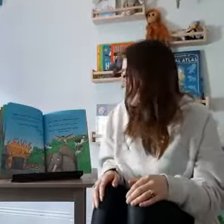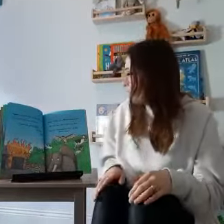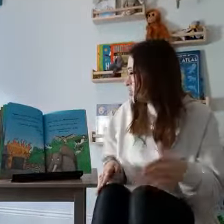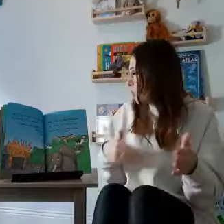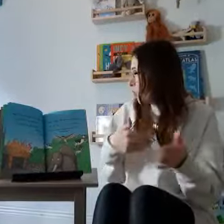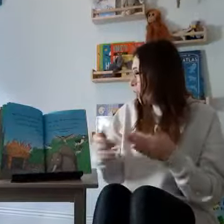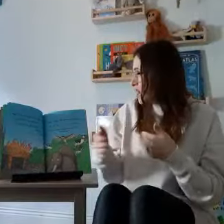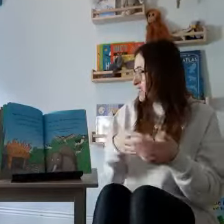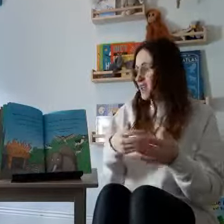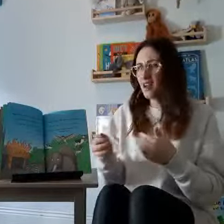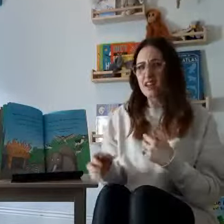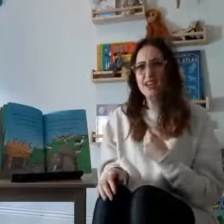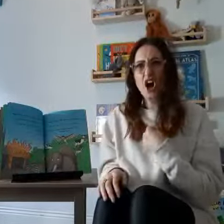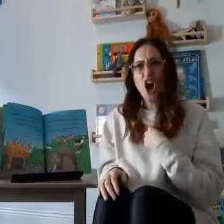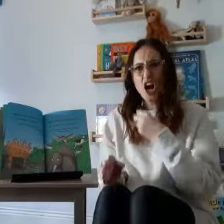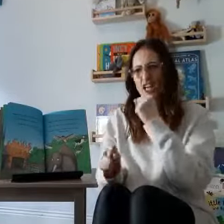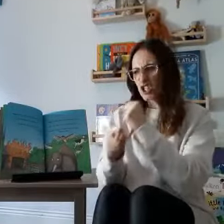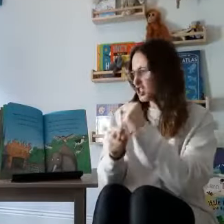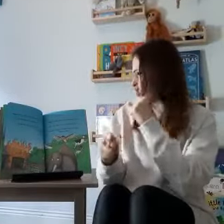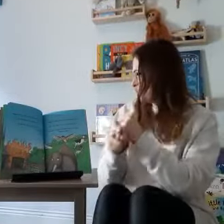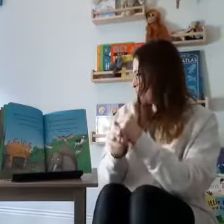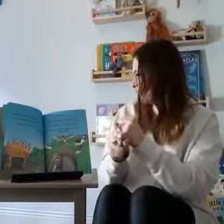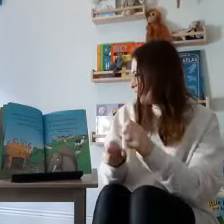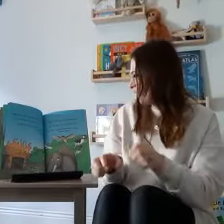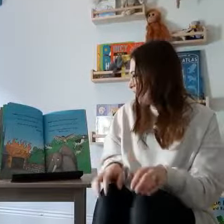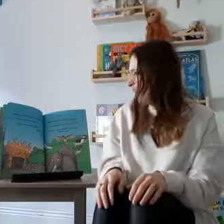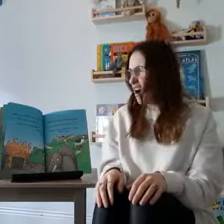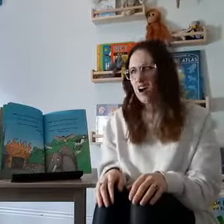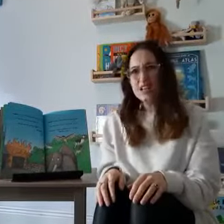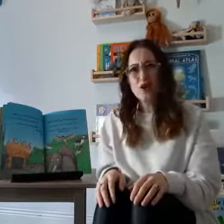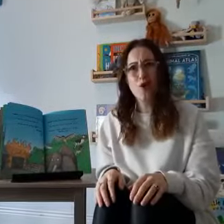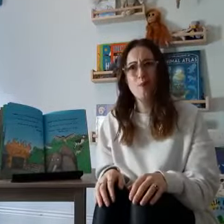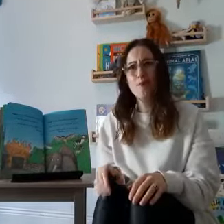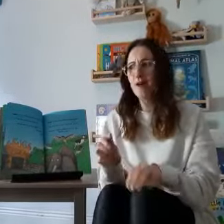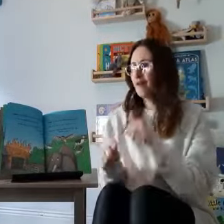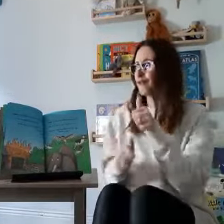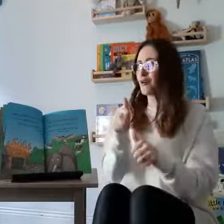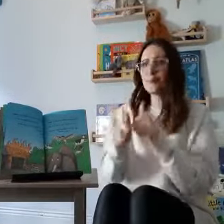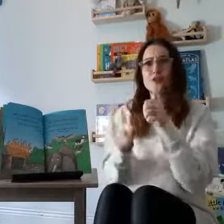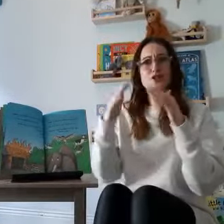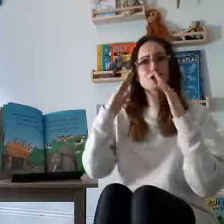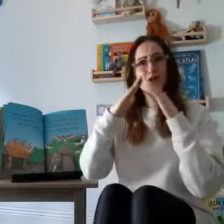But what can I do? I come from the zoo.